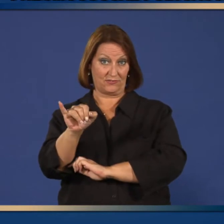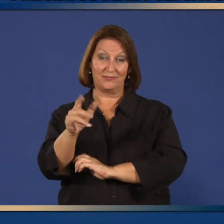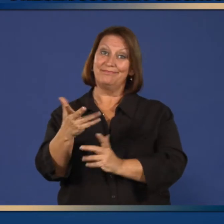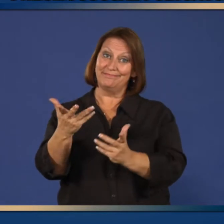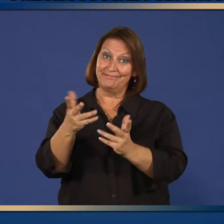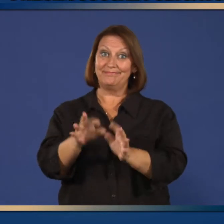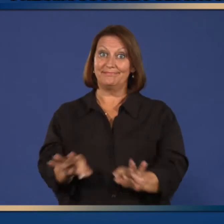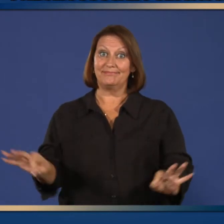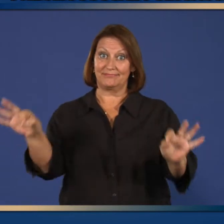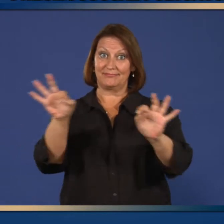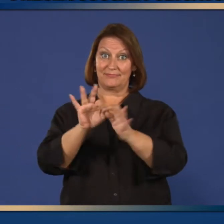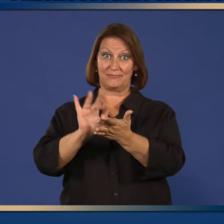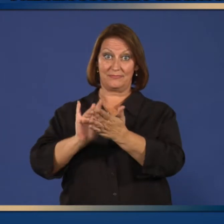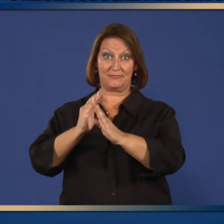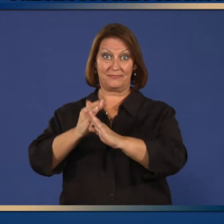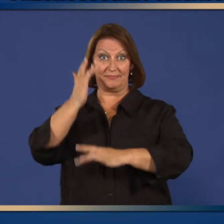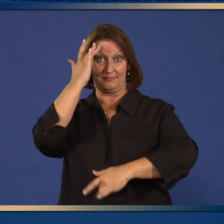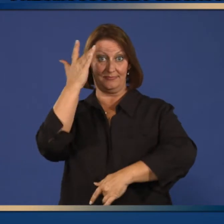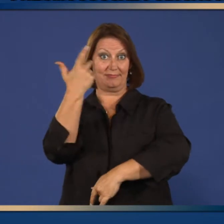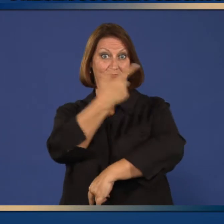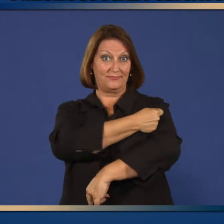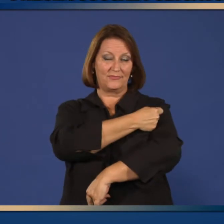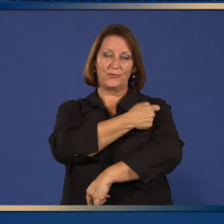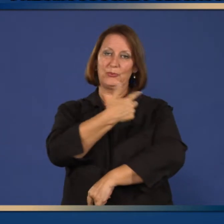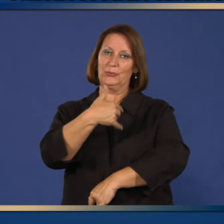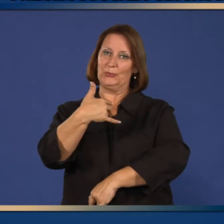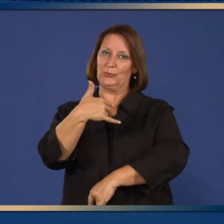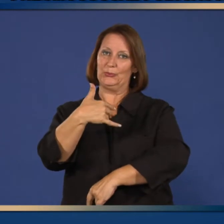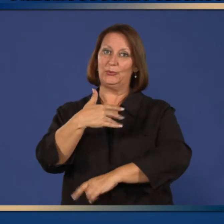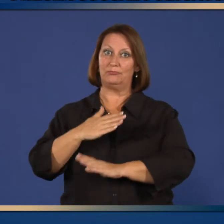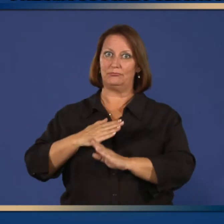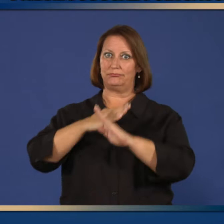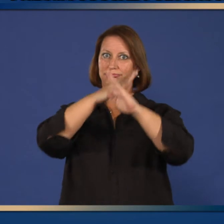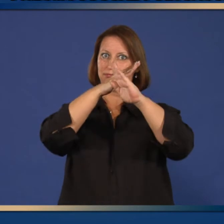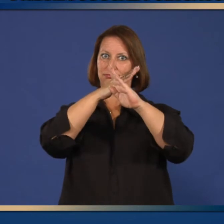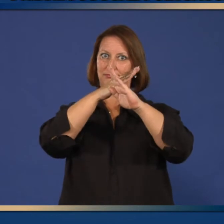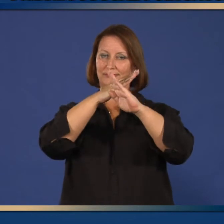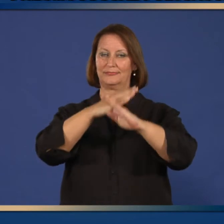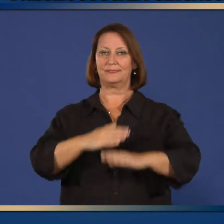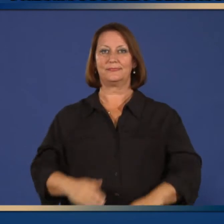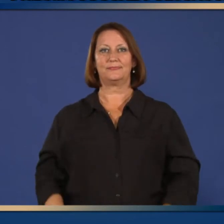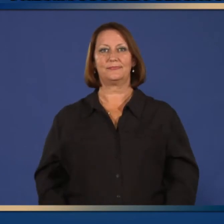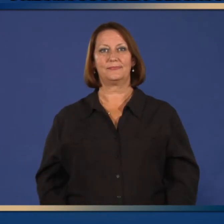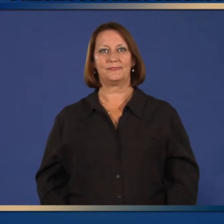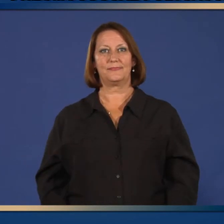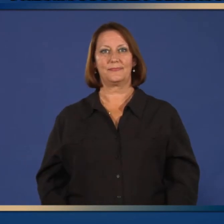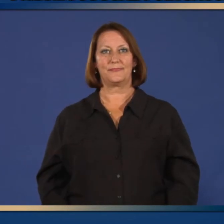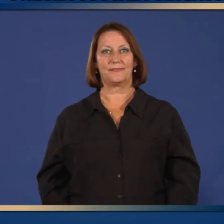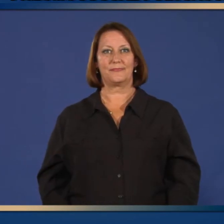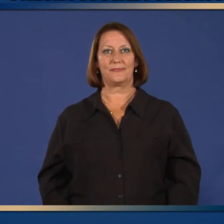This makes prevention of the disease through vaccination even more important.